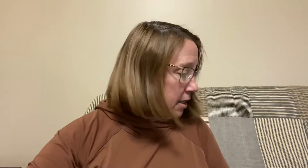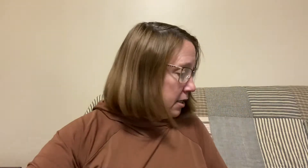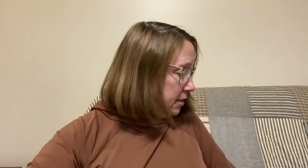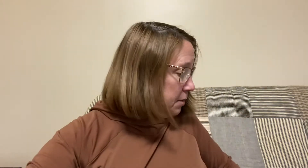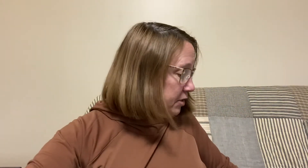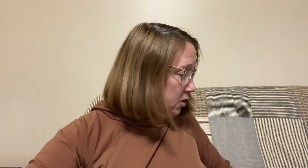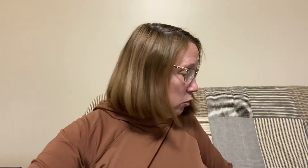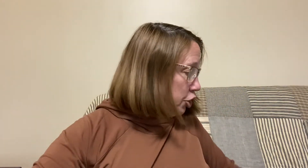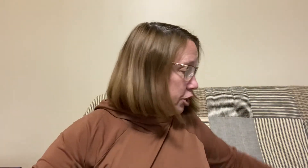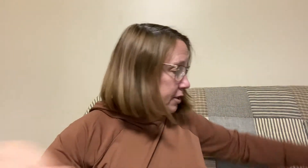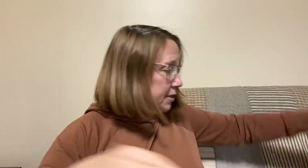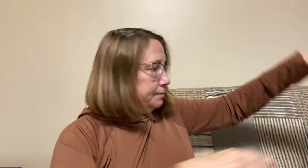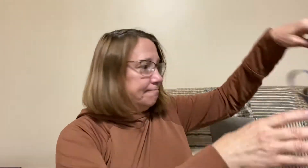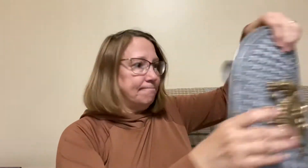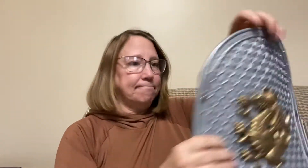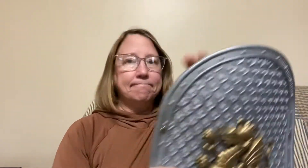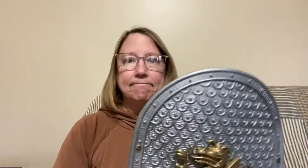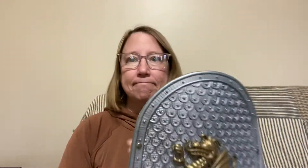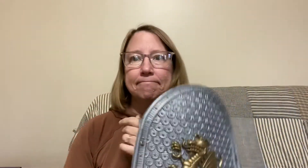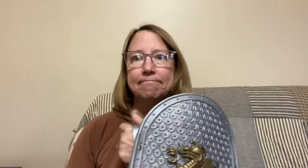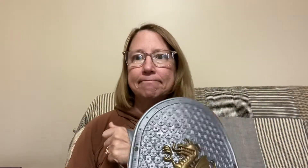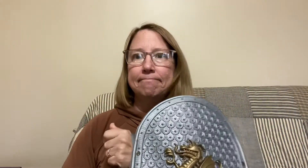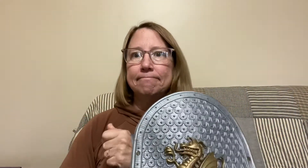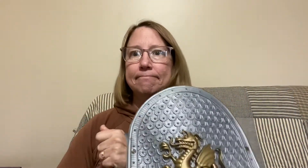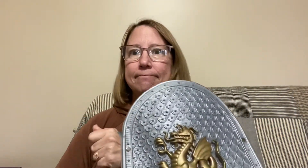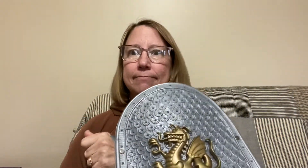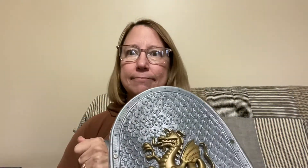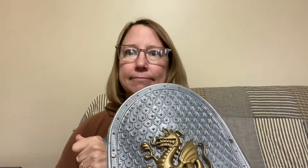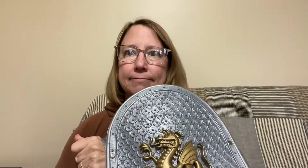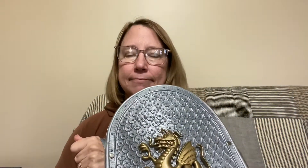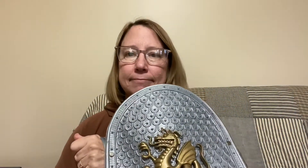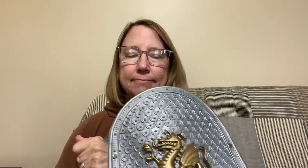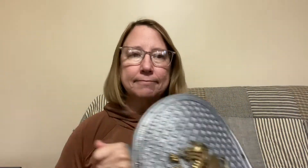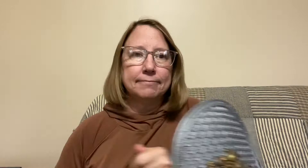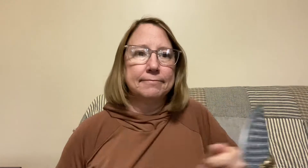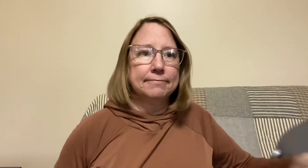Joan convinced the leader to give her a sword,